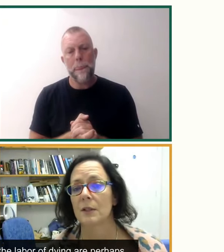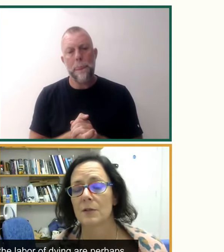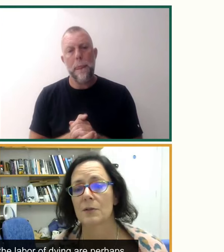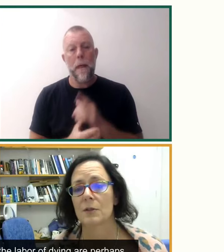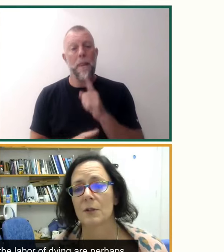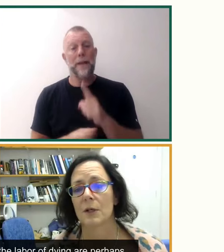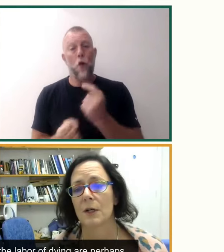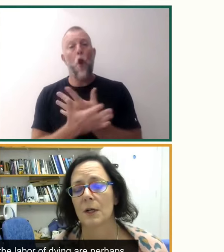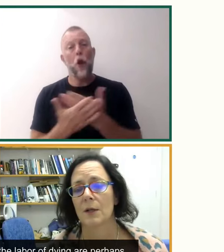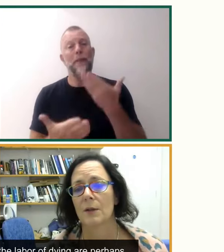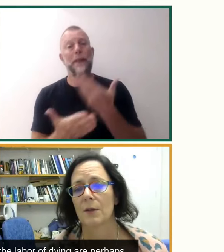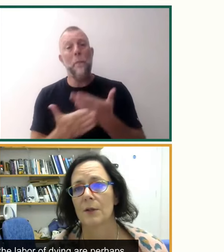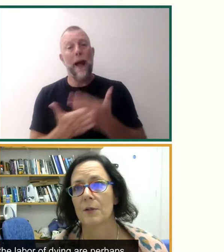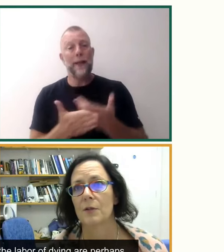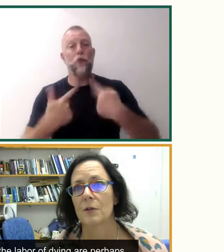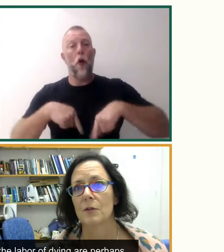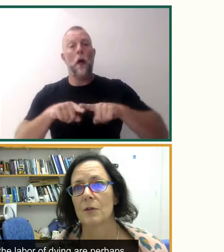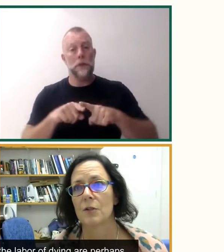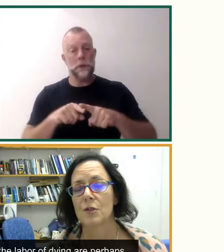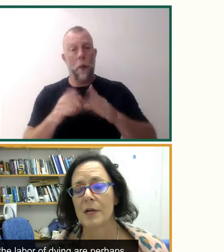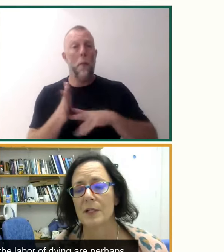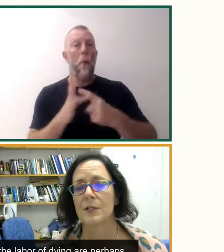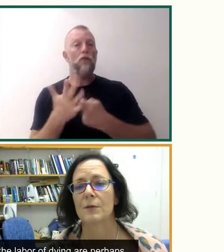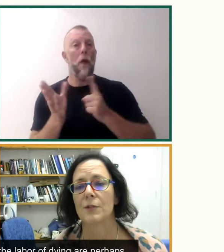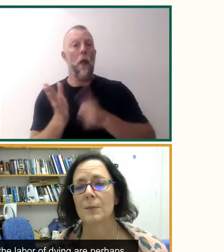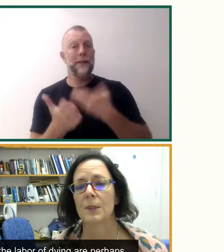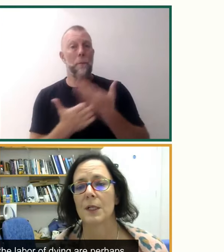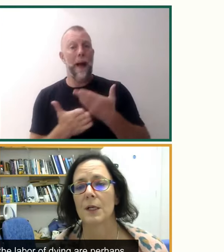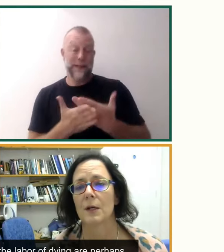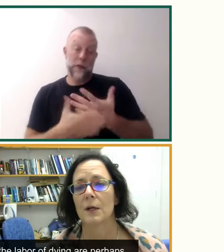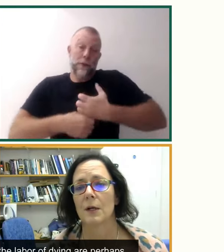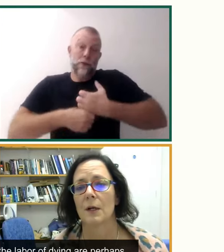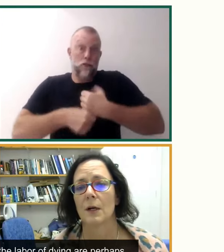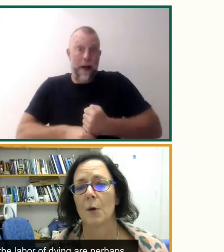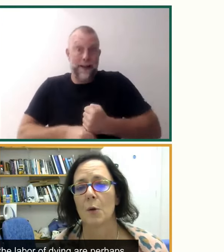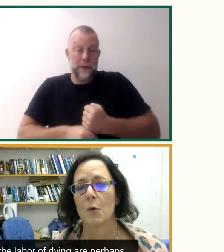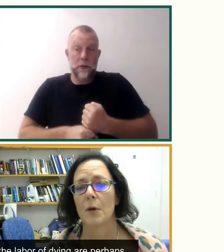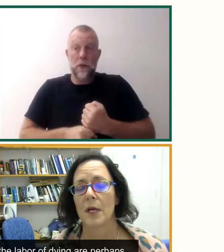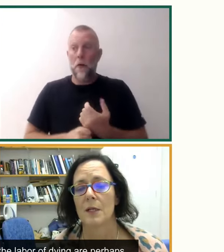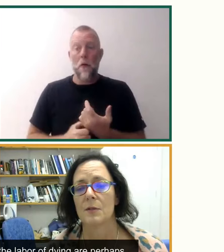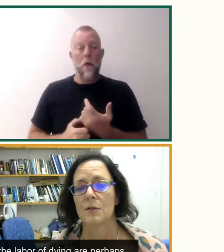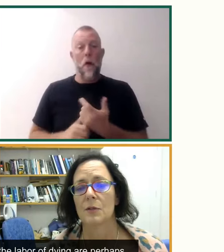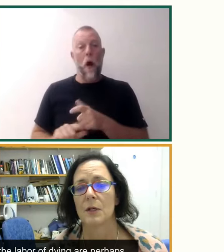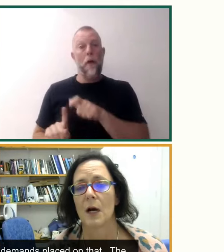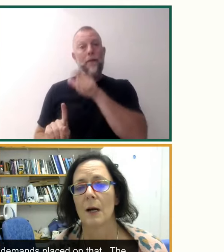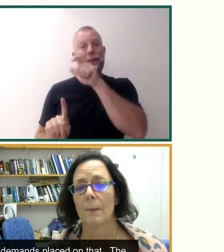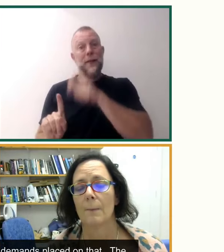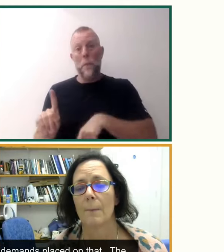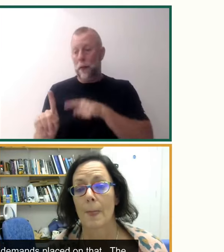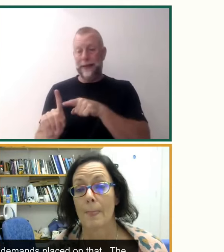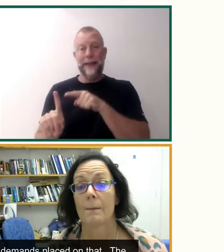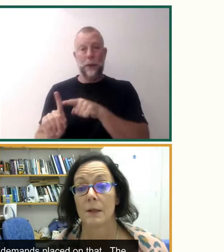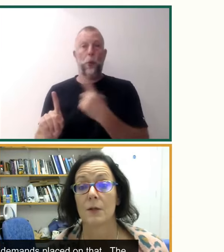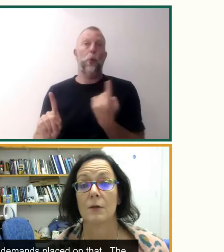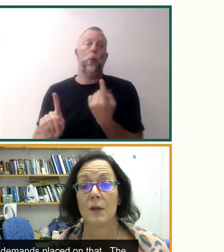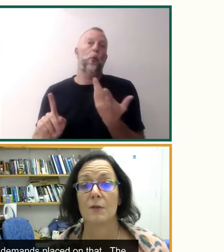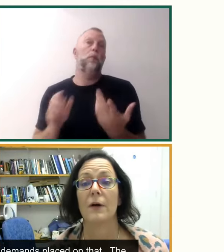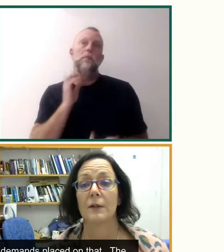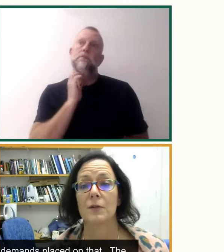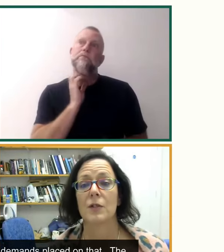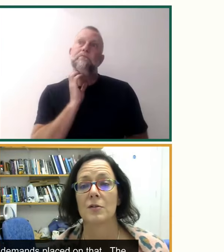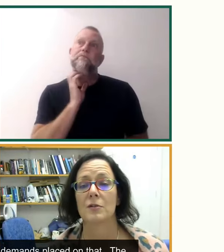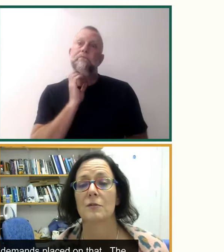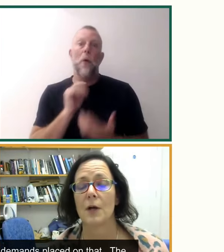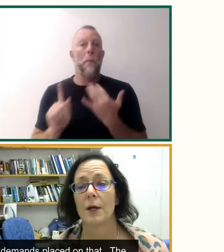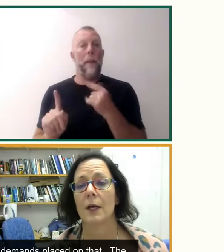demands placed on us. The stress of somebody who is, you know,